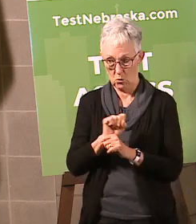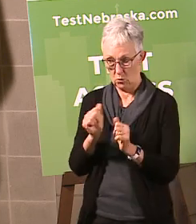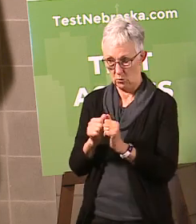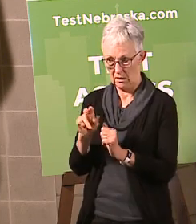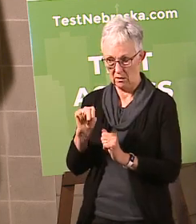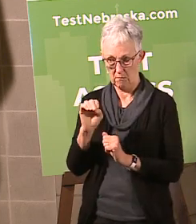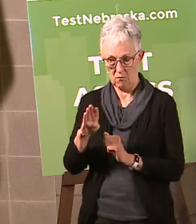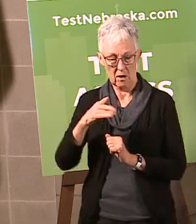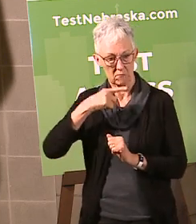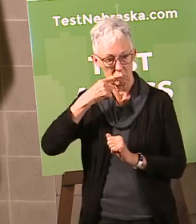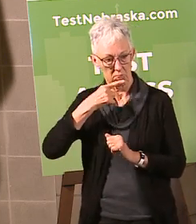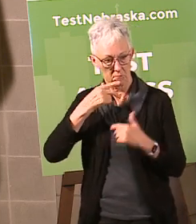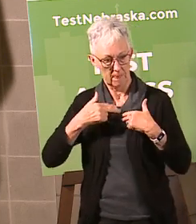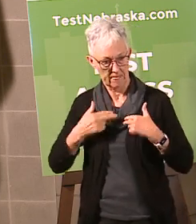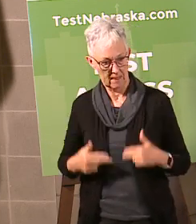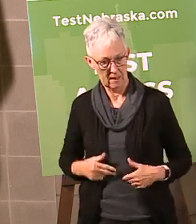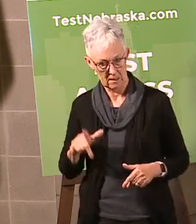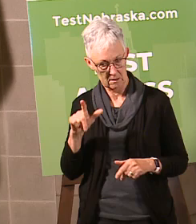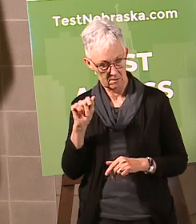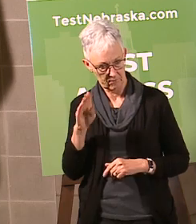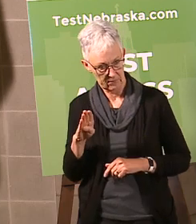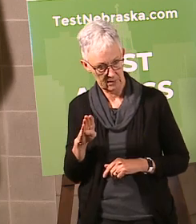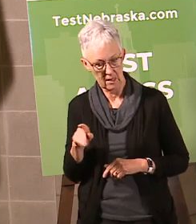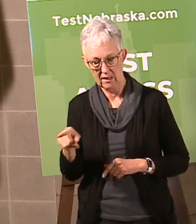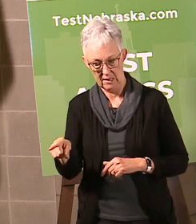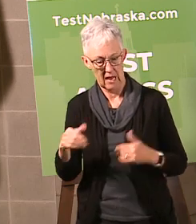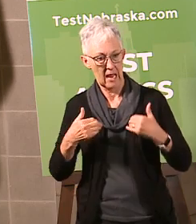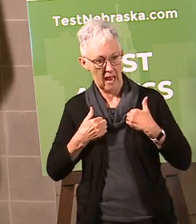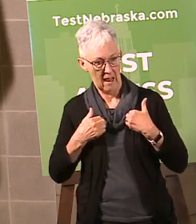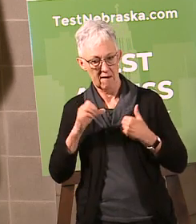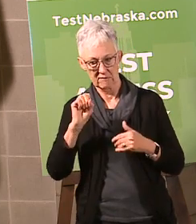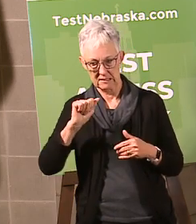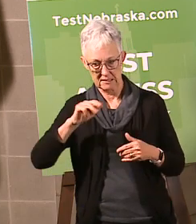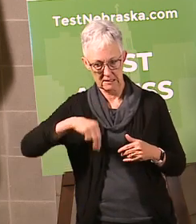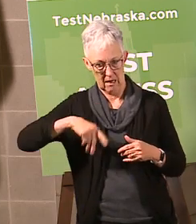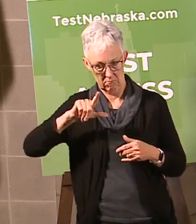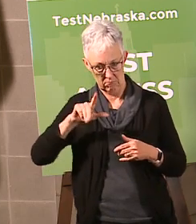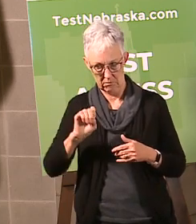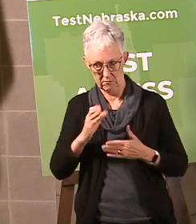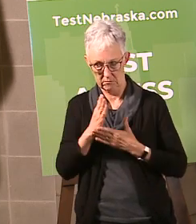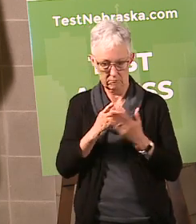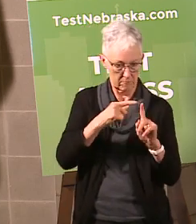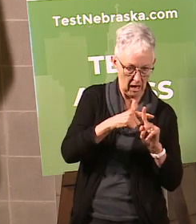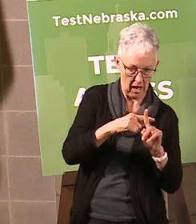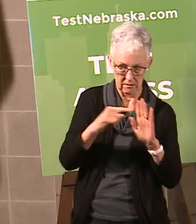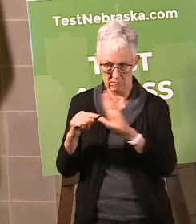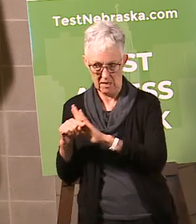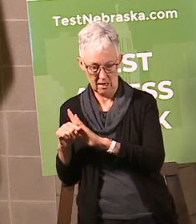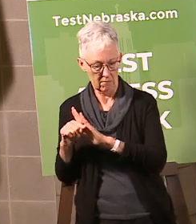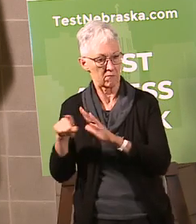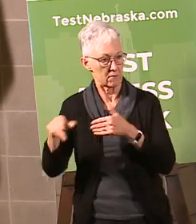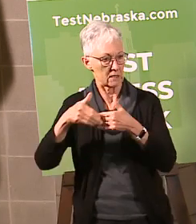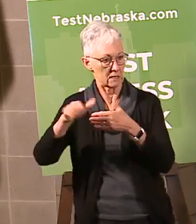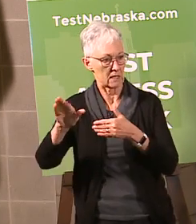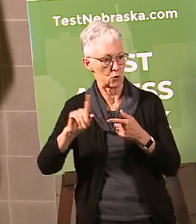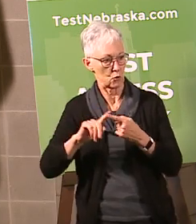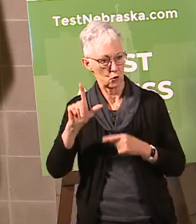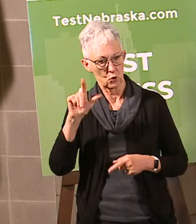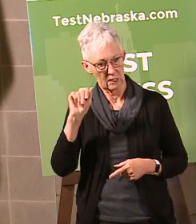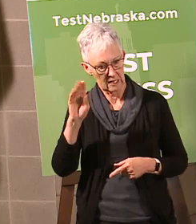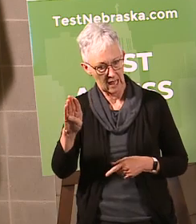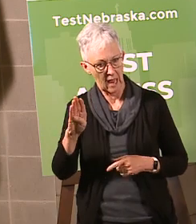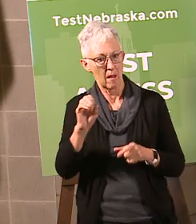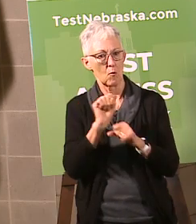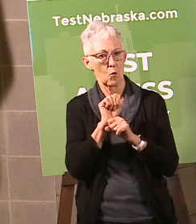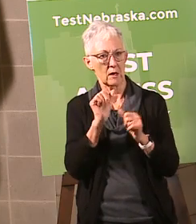the same procedure we did before, where Nebraska Public Health Lab has samples they know are positive and negative. They send it to the lab that we've got working with CHI at